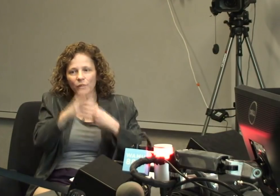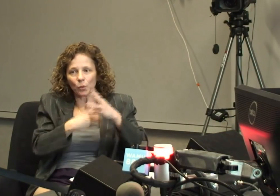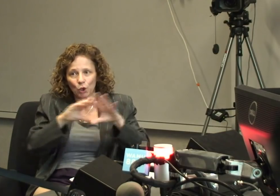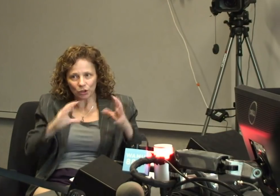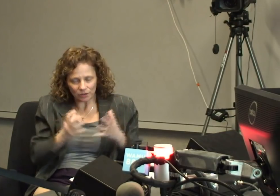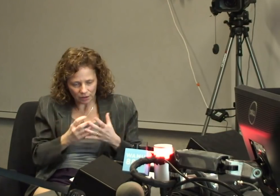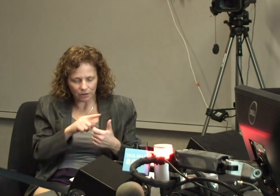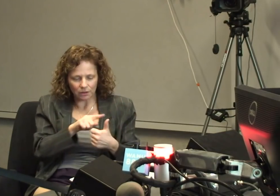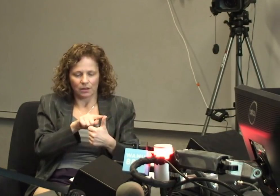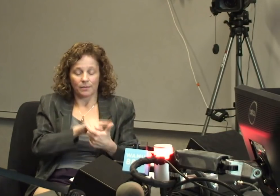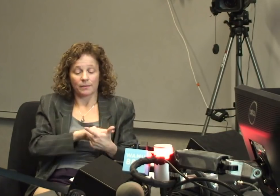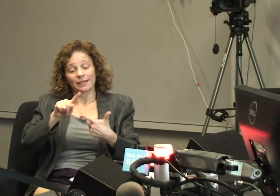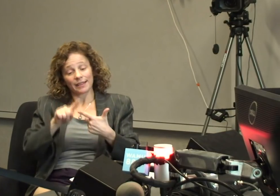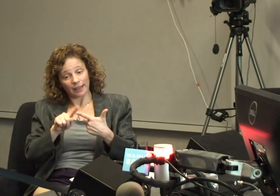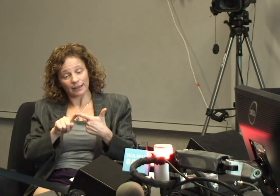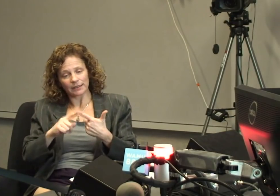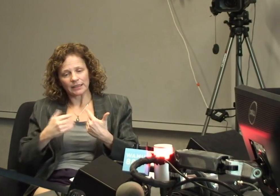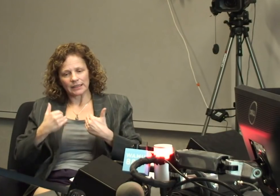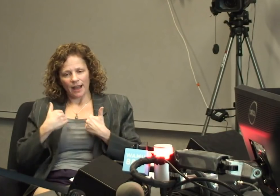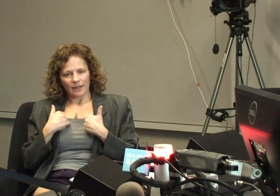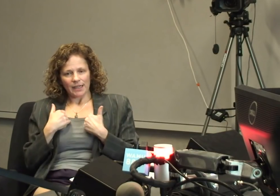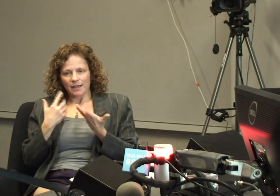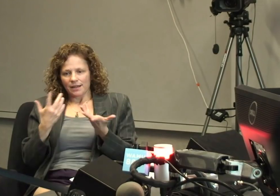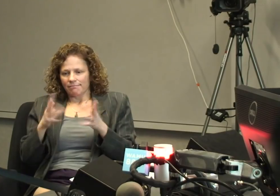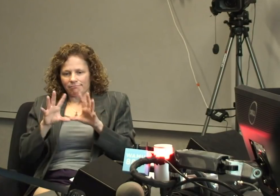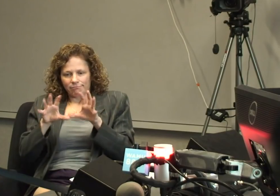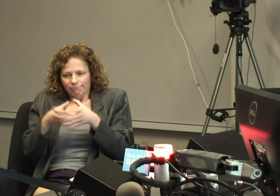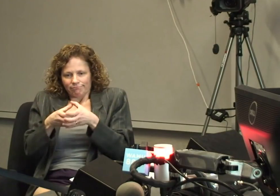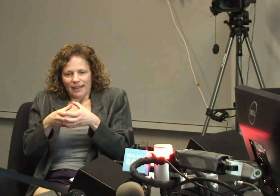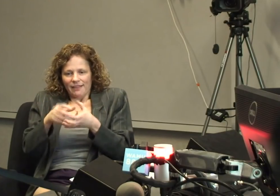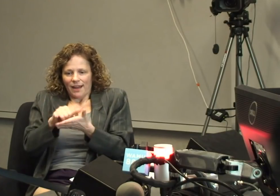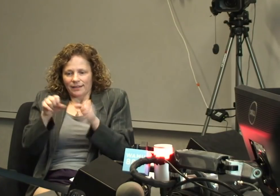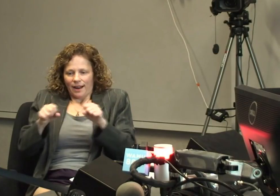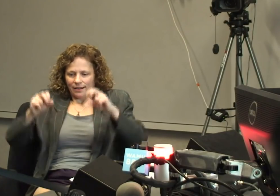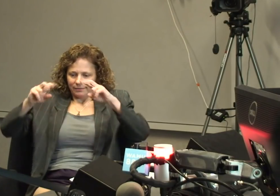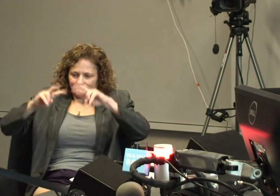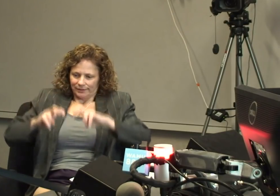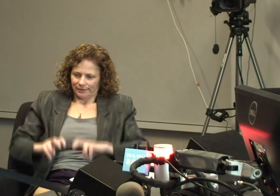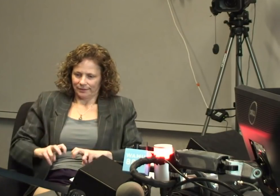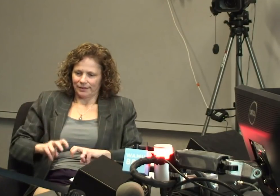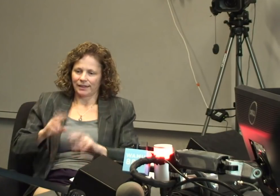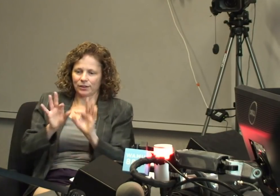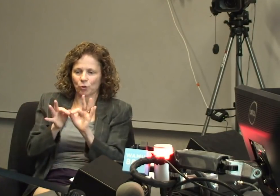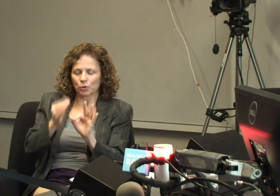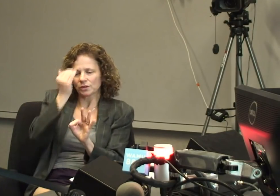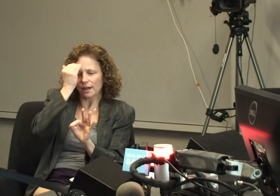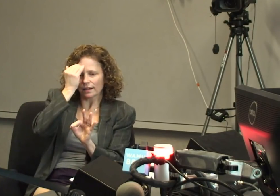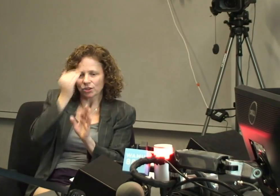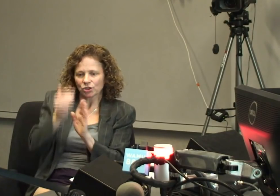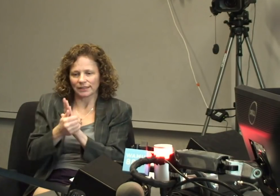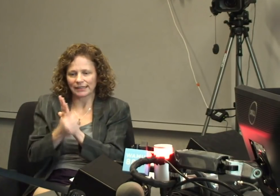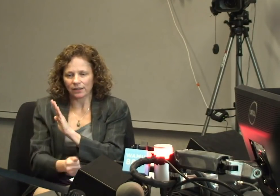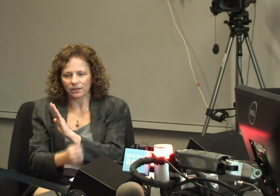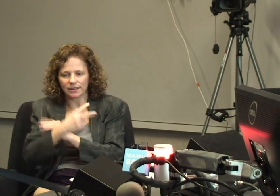programs throughout the United States and around the world that address the educational component. Secondly, you know, they have the ability to analyze